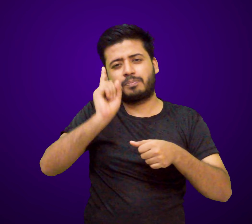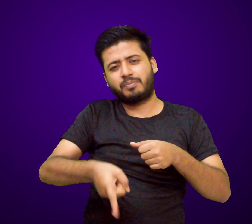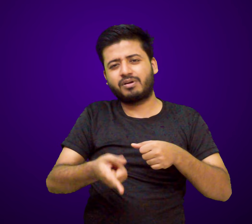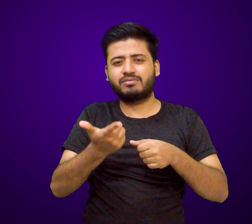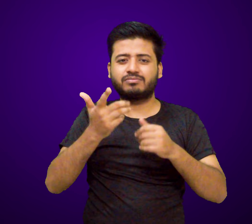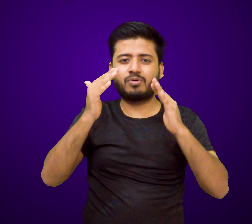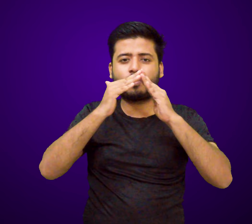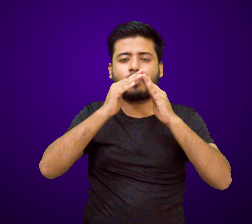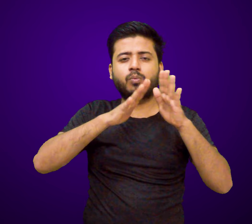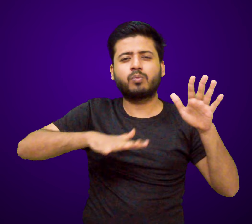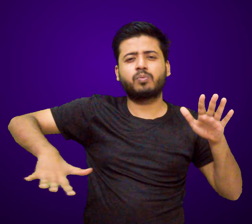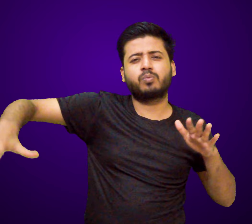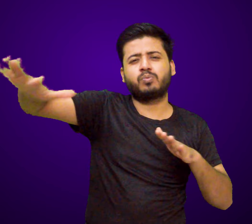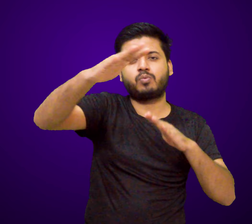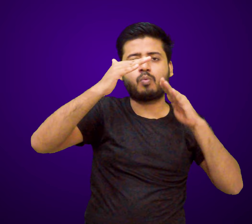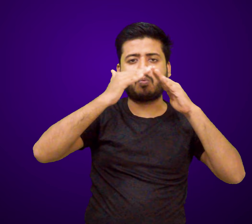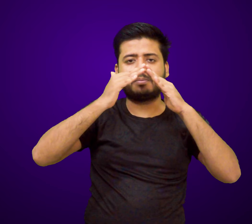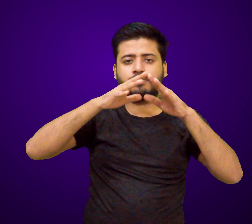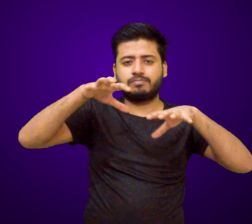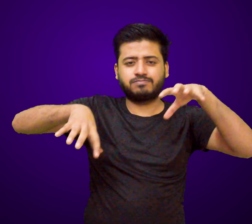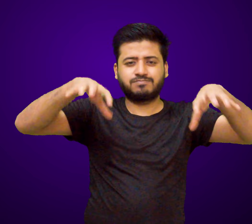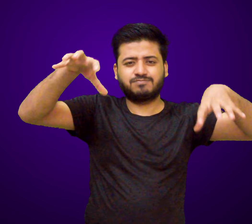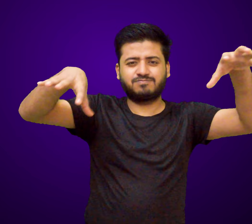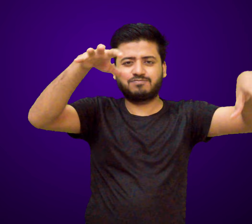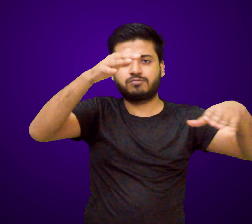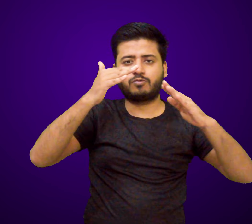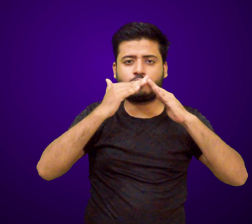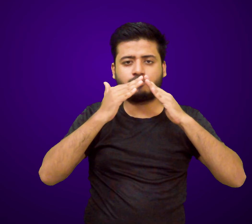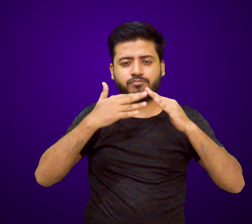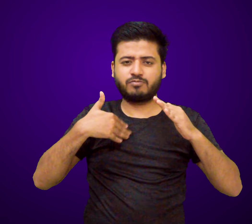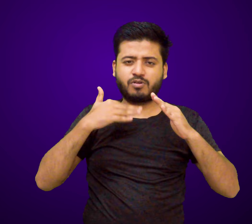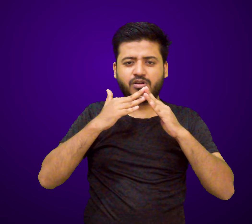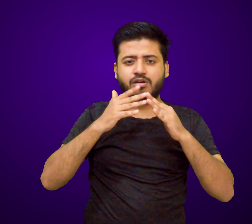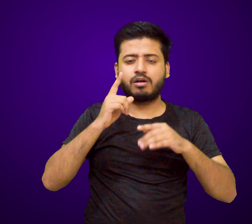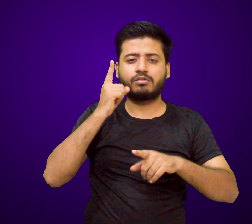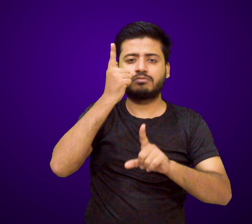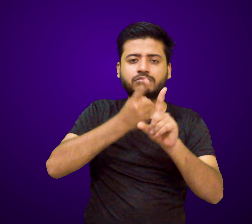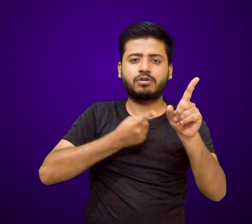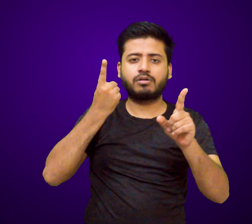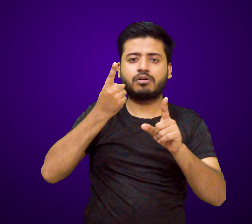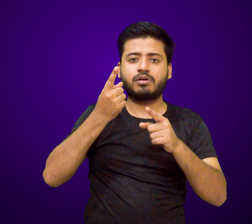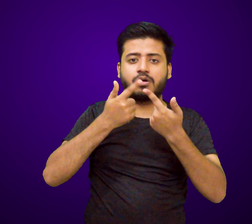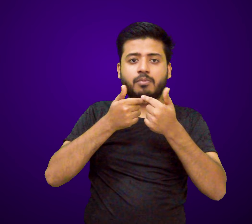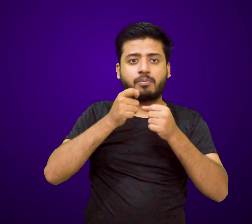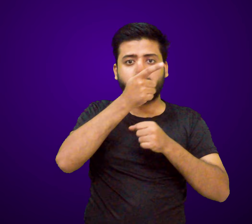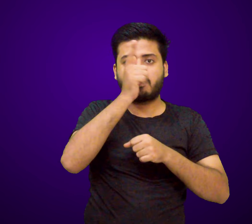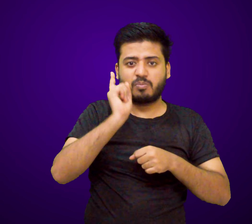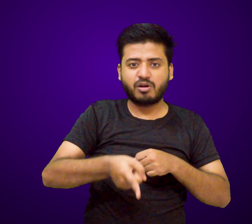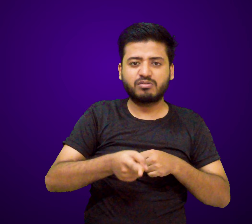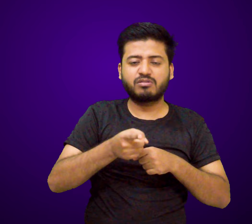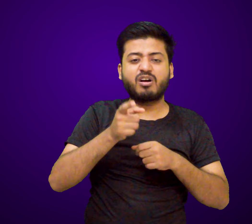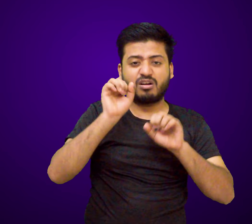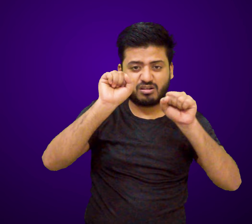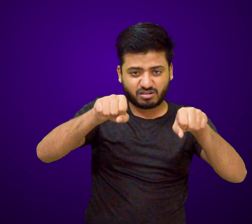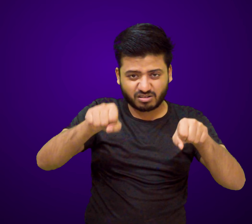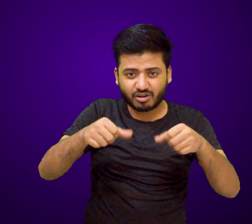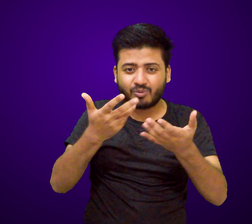with disabilities. Local municipal corporations or urban development authorities manage property tax rules, which can